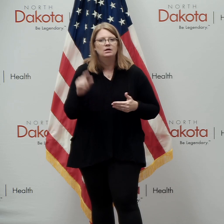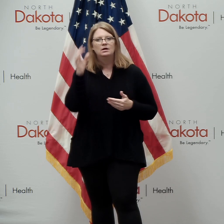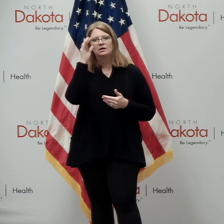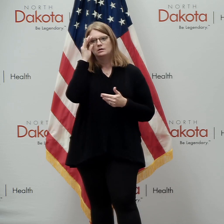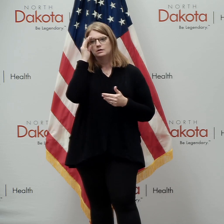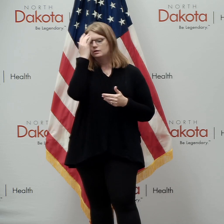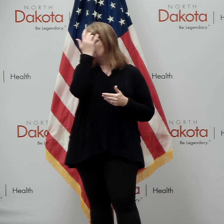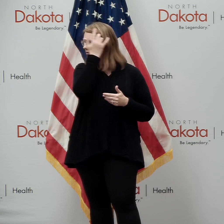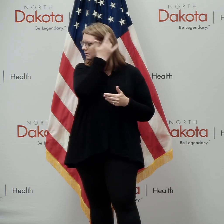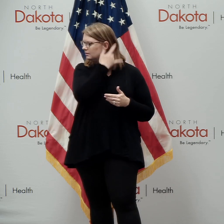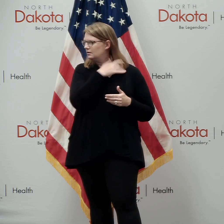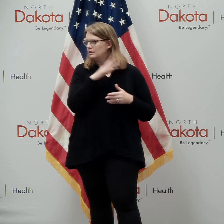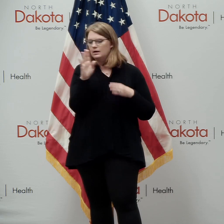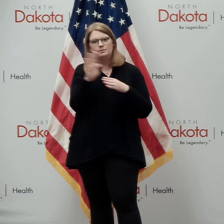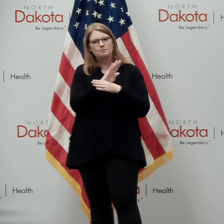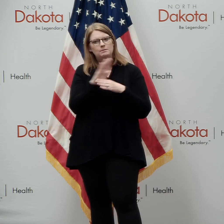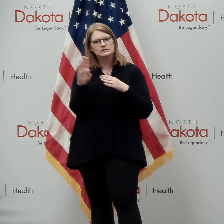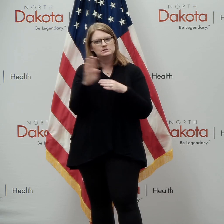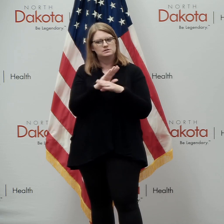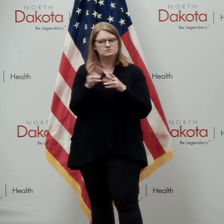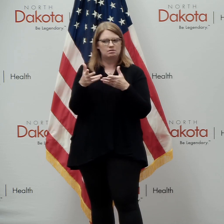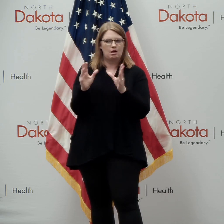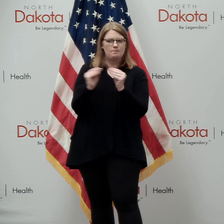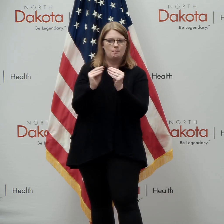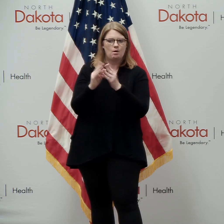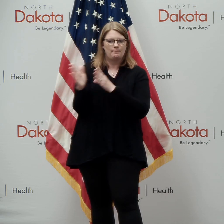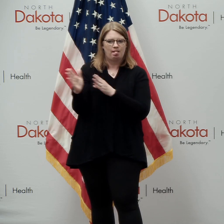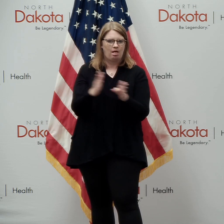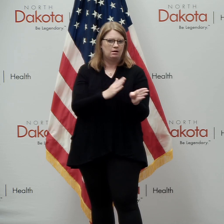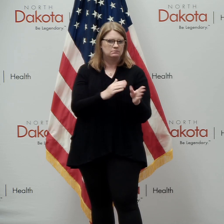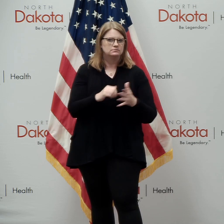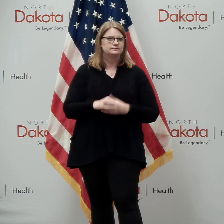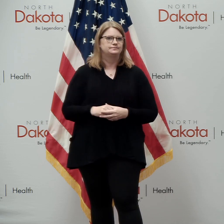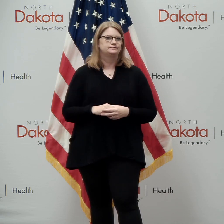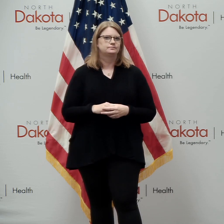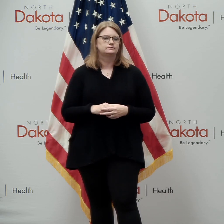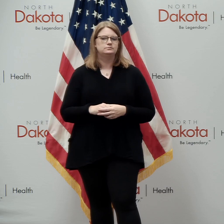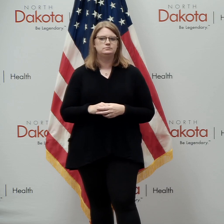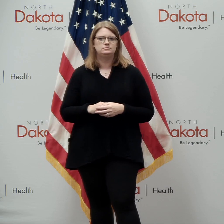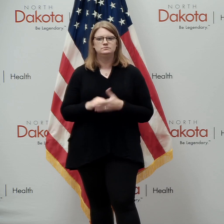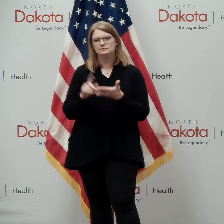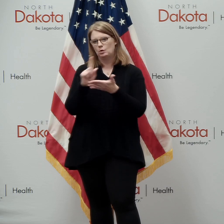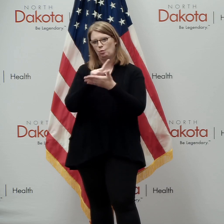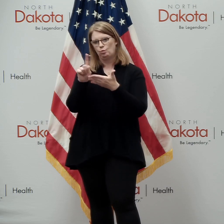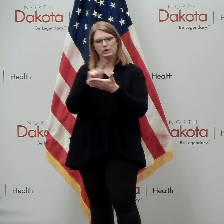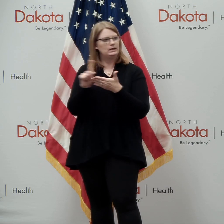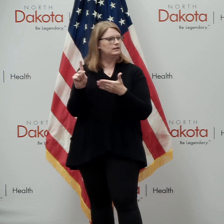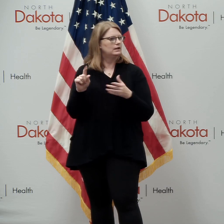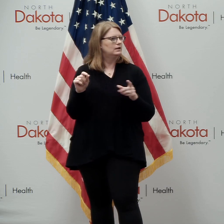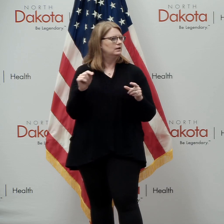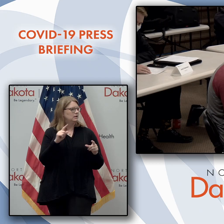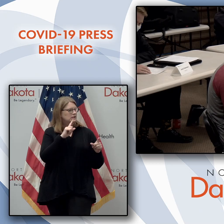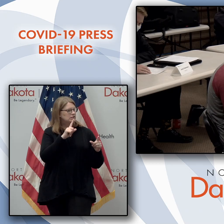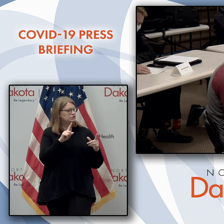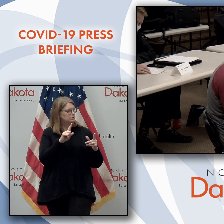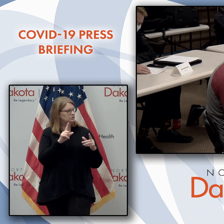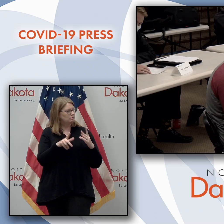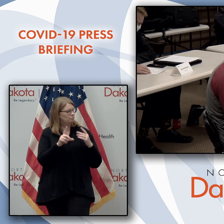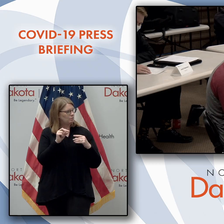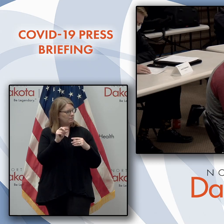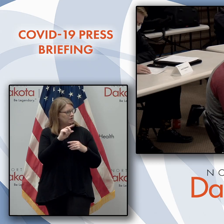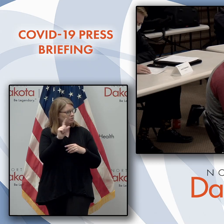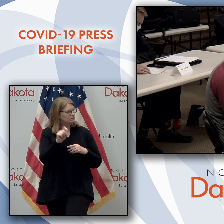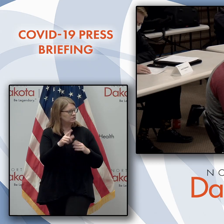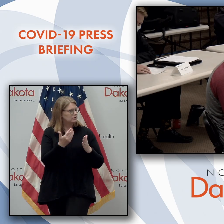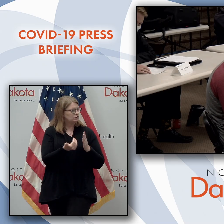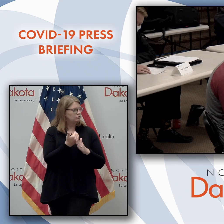others better planning horizons. So we'll take a look at it on a weekly basis. Follow-up, will these